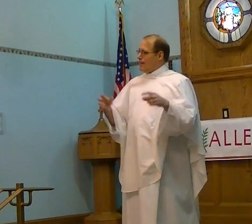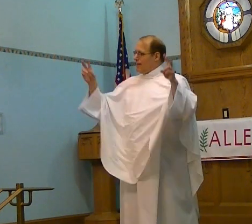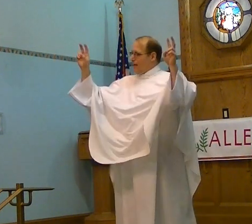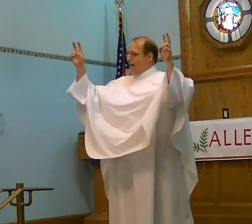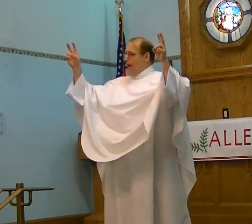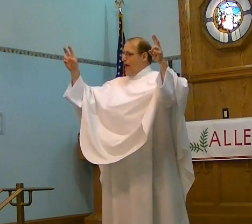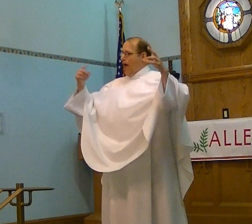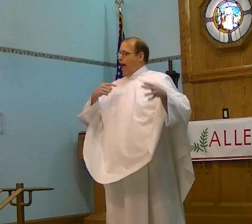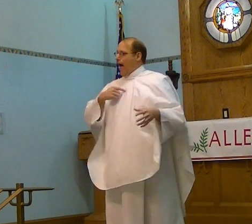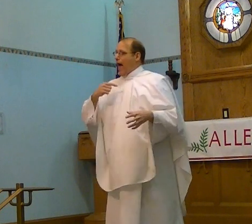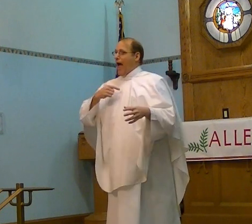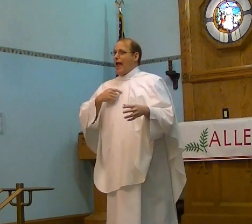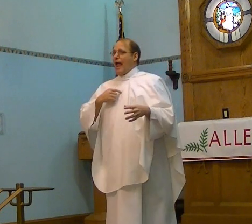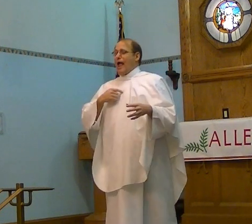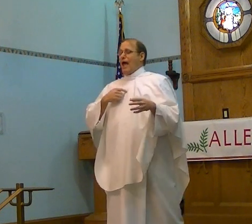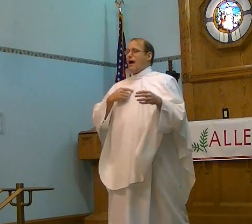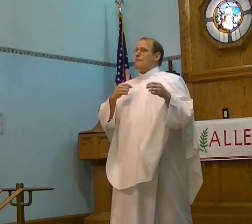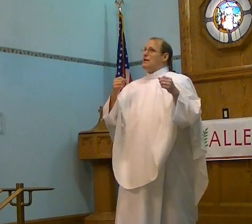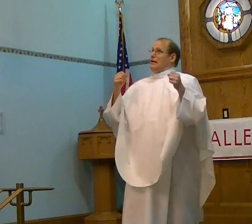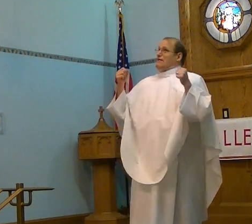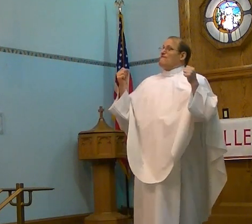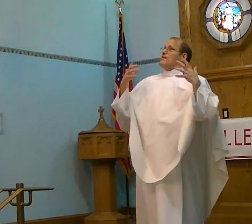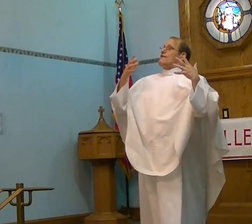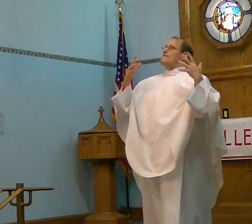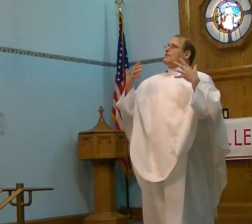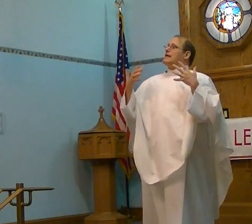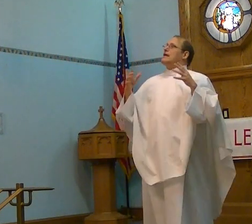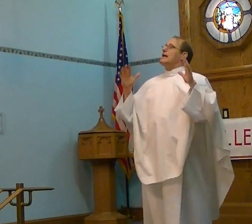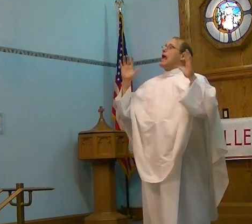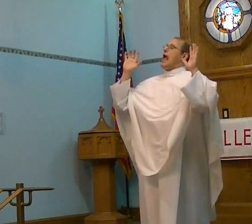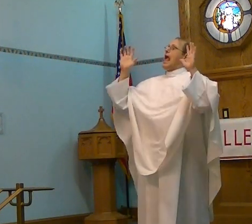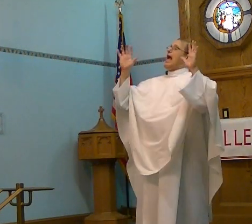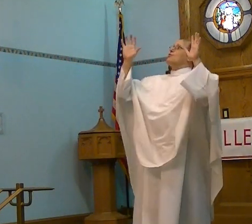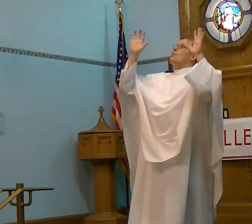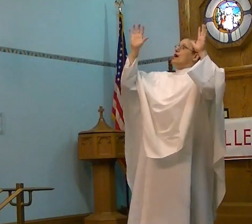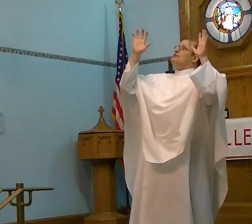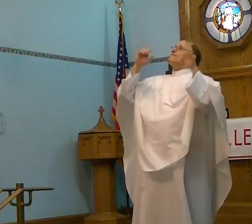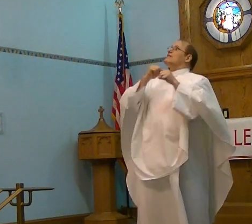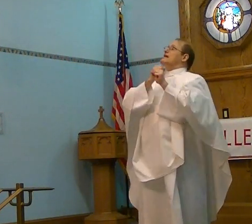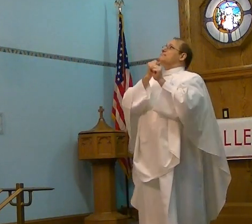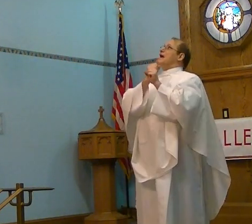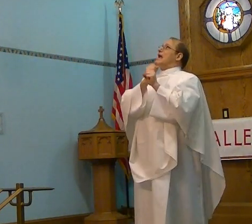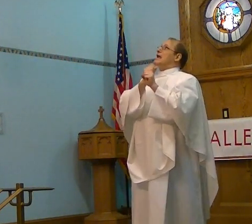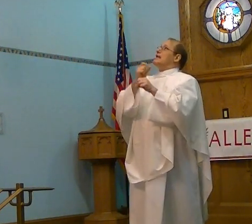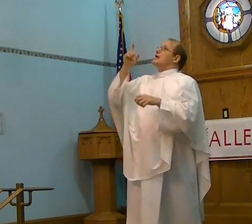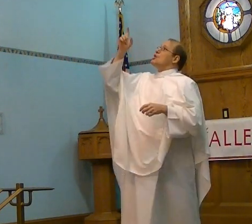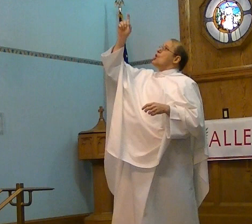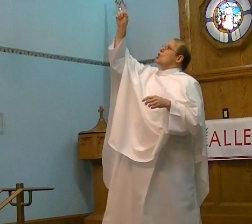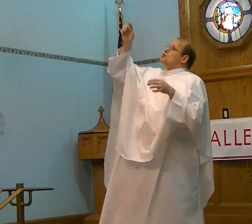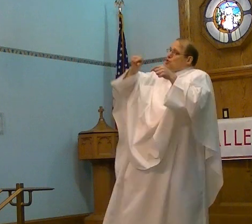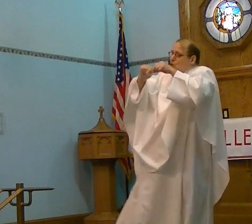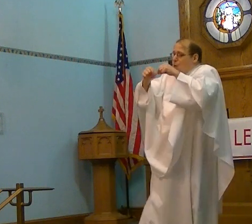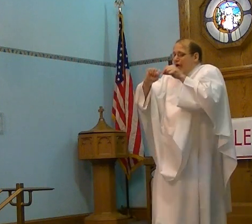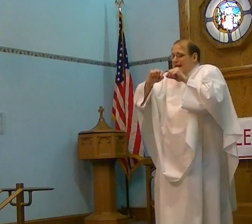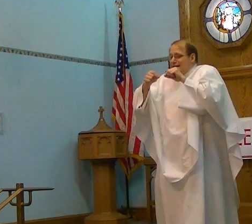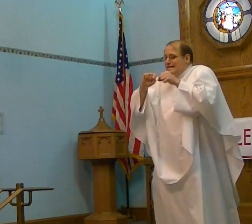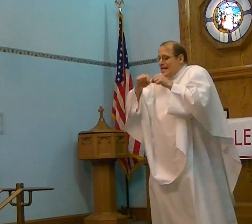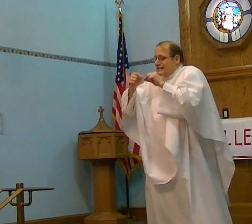I am fearfully and wonderfully made. You knit